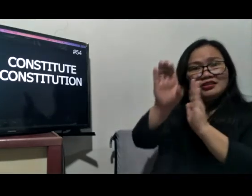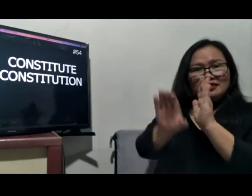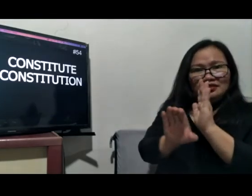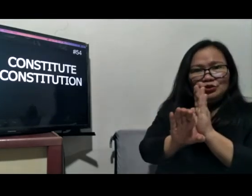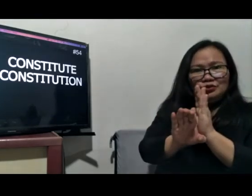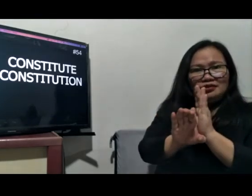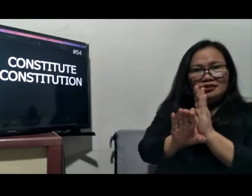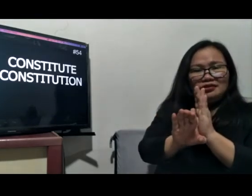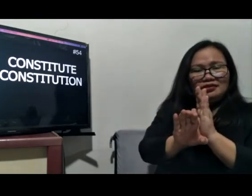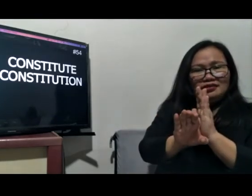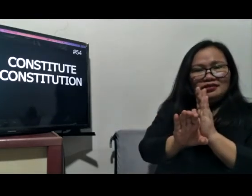Constitute,